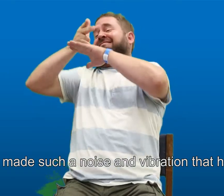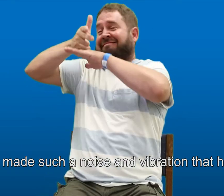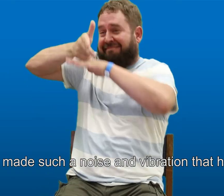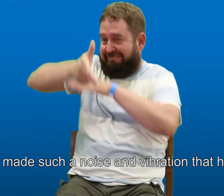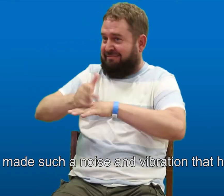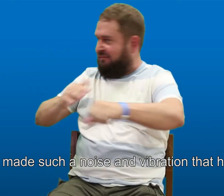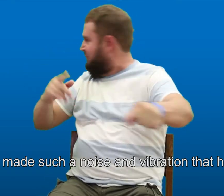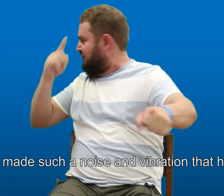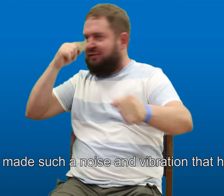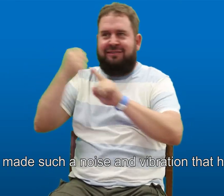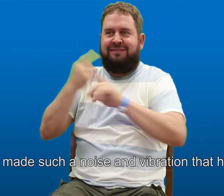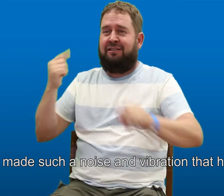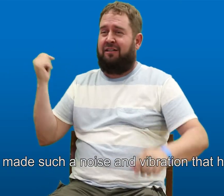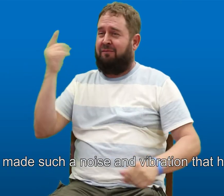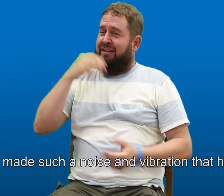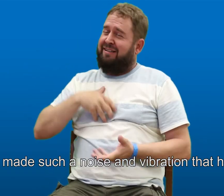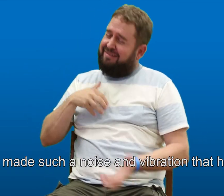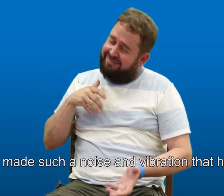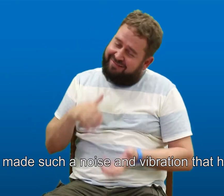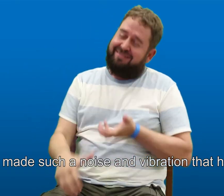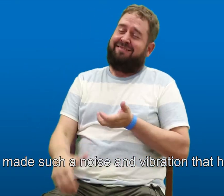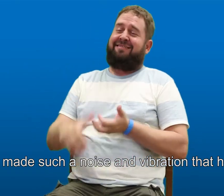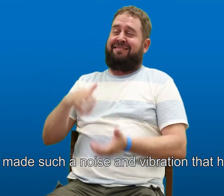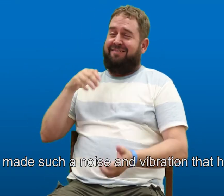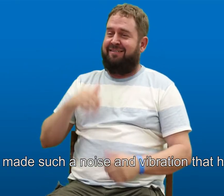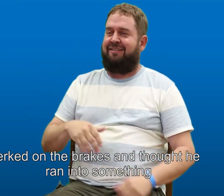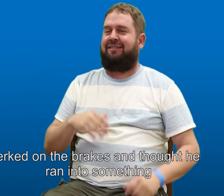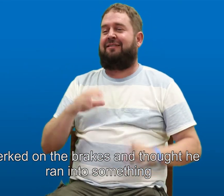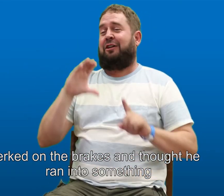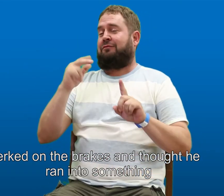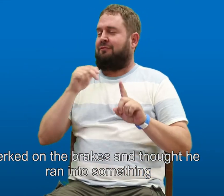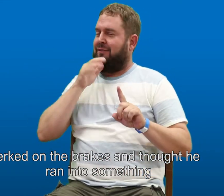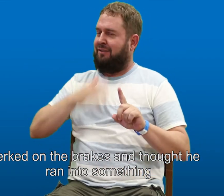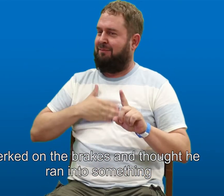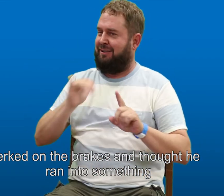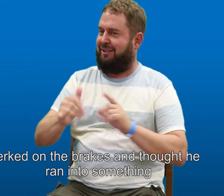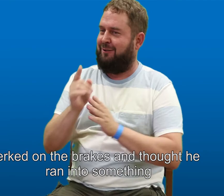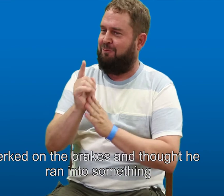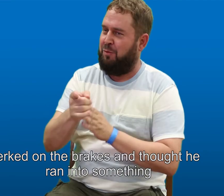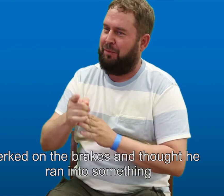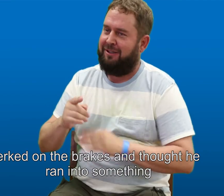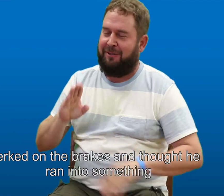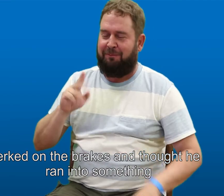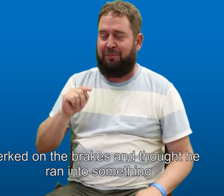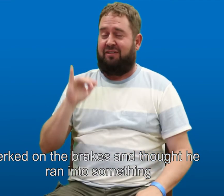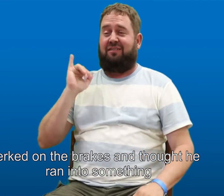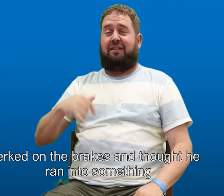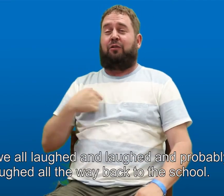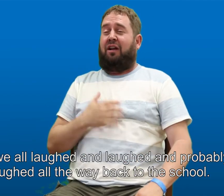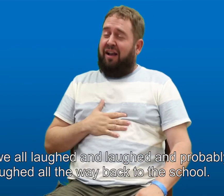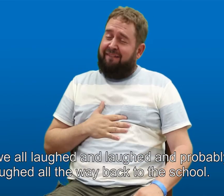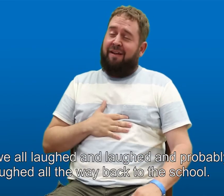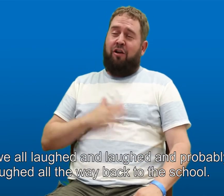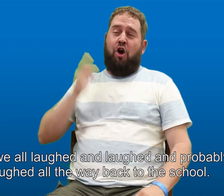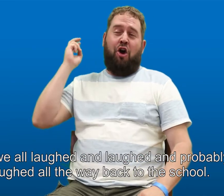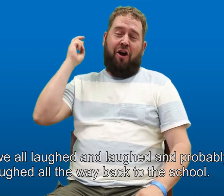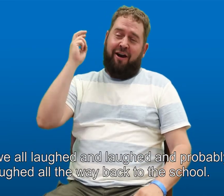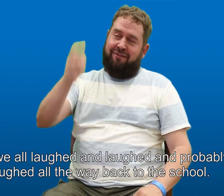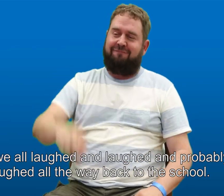and it made such a noise and vibration that he jerked on the brakes and thought he ran into something, and we all laughed and laughed and